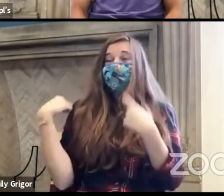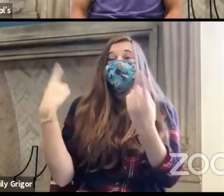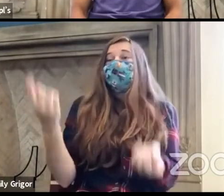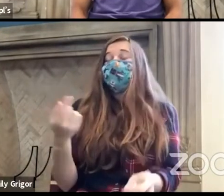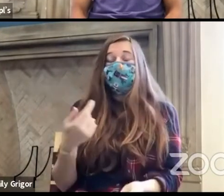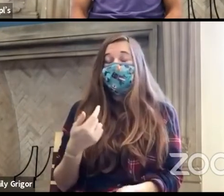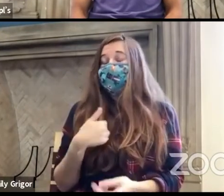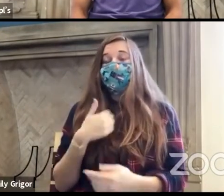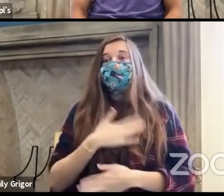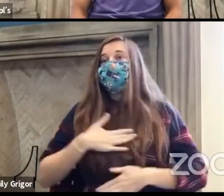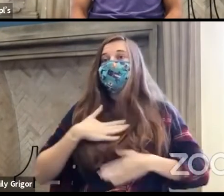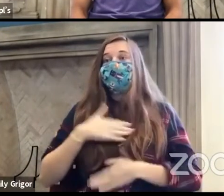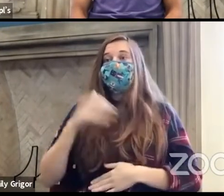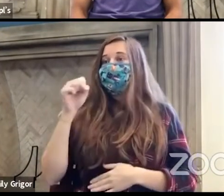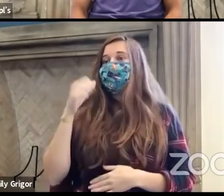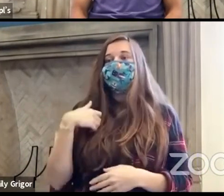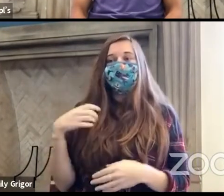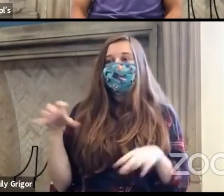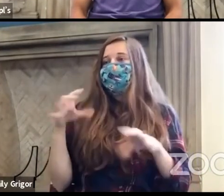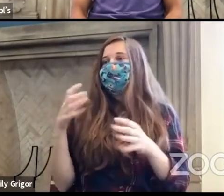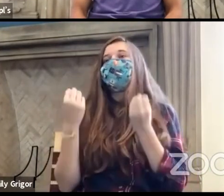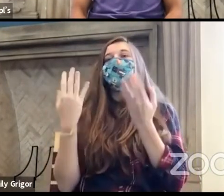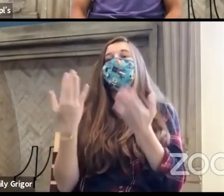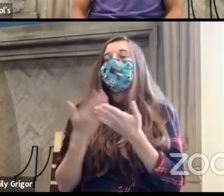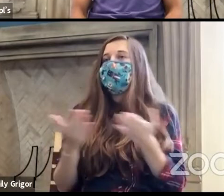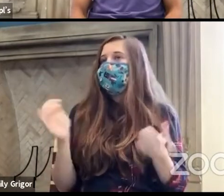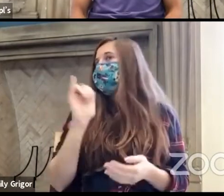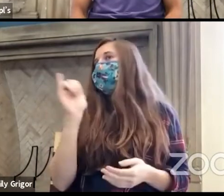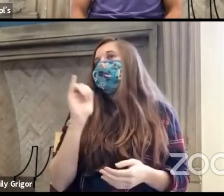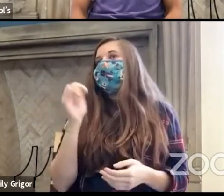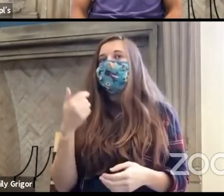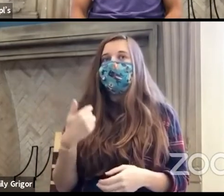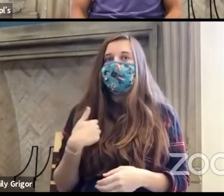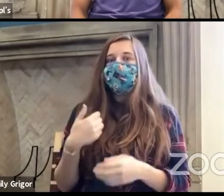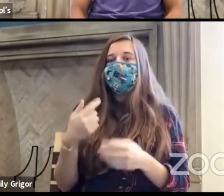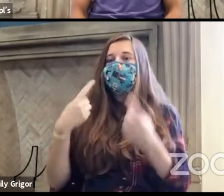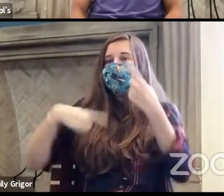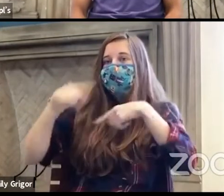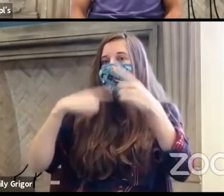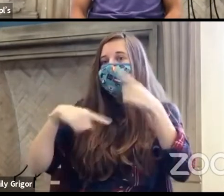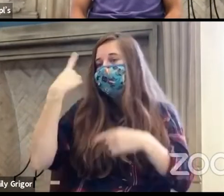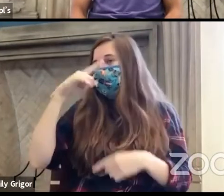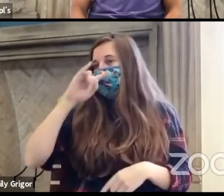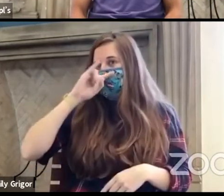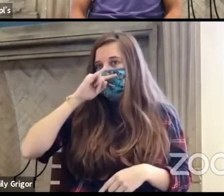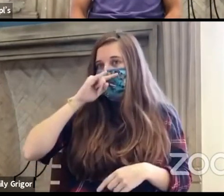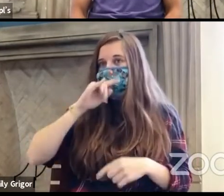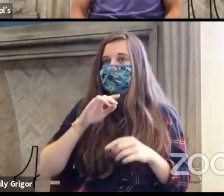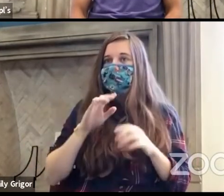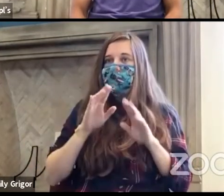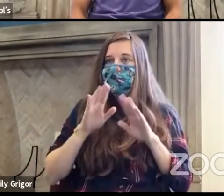And ever since then, I've been really enjoying myself. We've been doing a lot of events in the community. We do ASL story time for